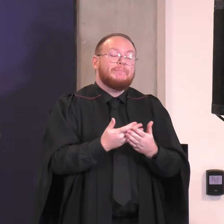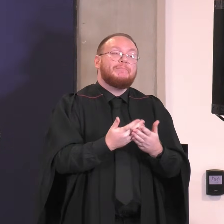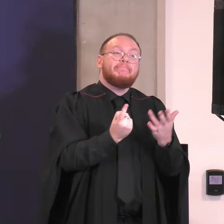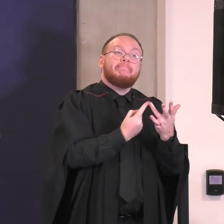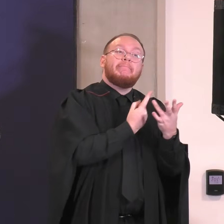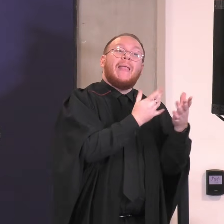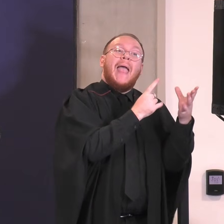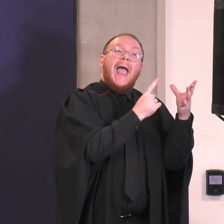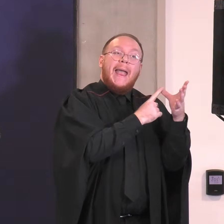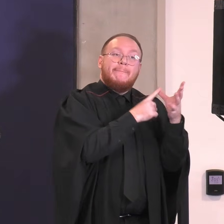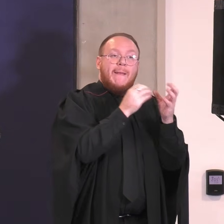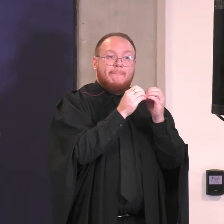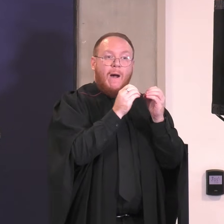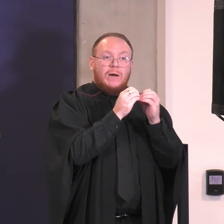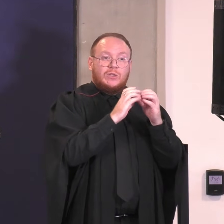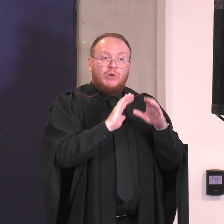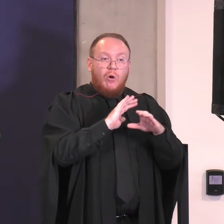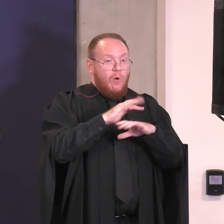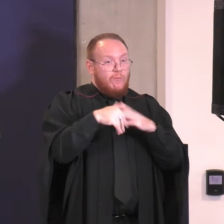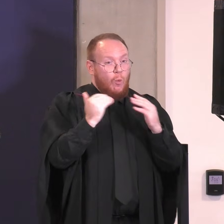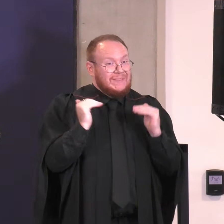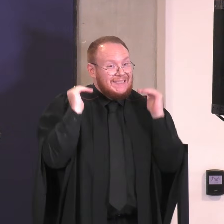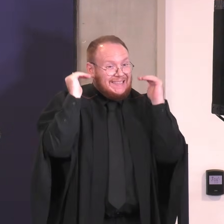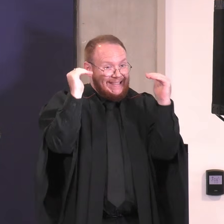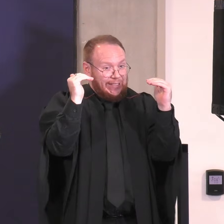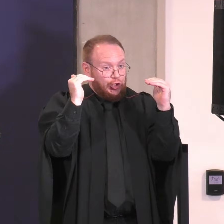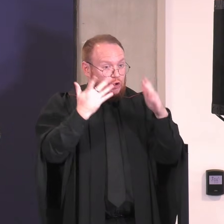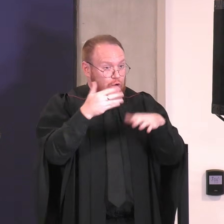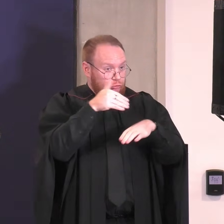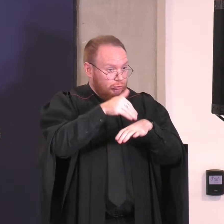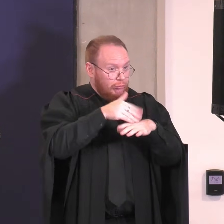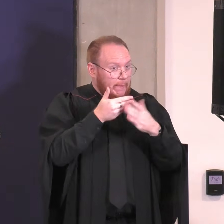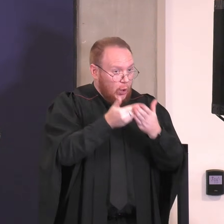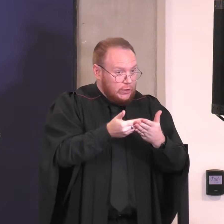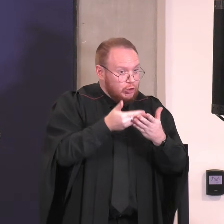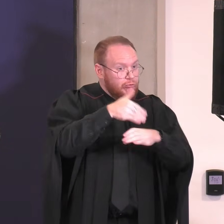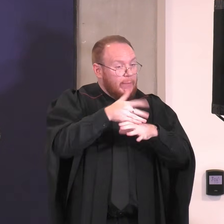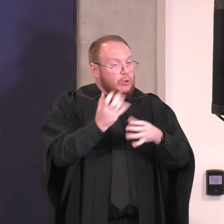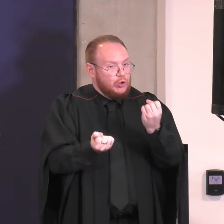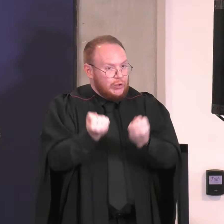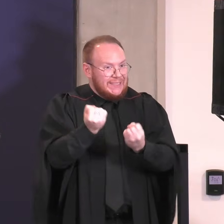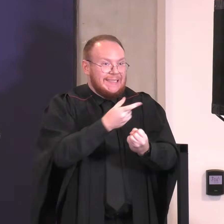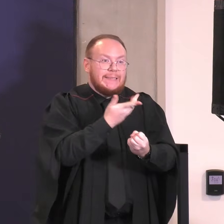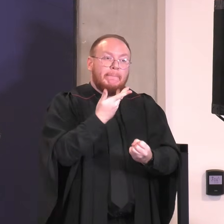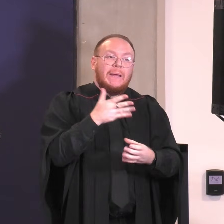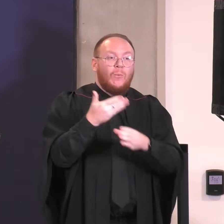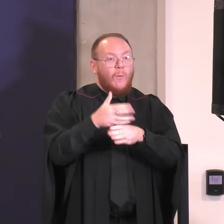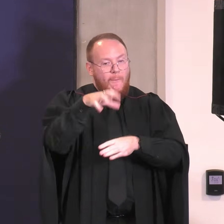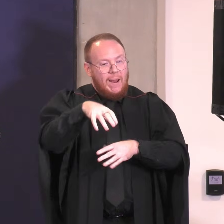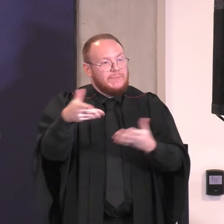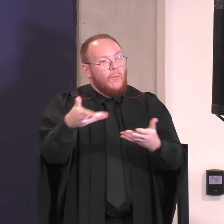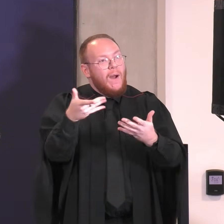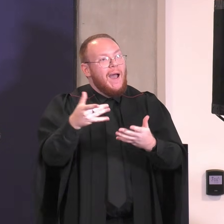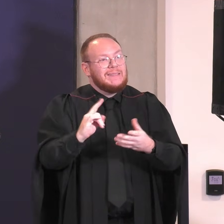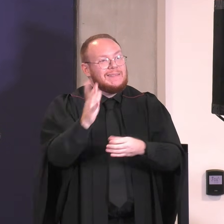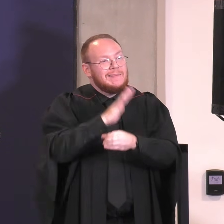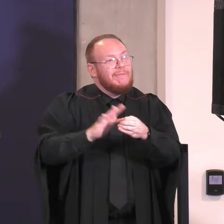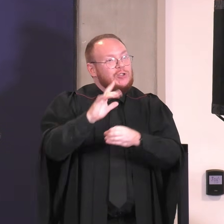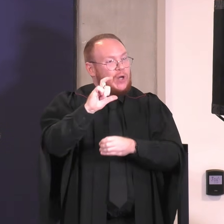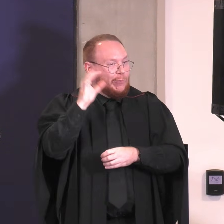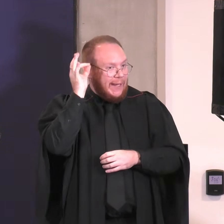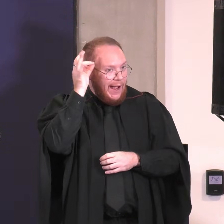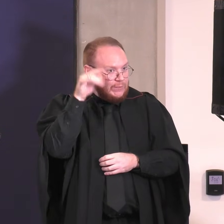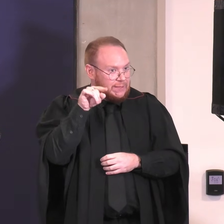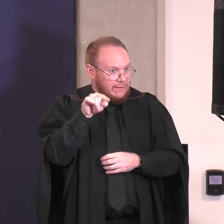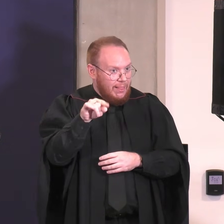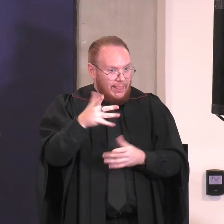distinction in MSc Criminology and Criminal Justice, completing a placement with Staffordshire County Council's Relational Practice and